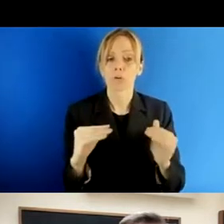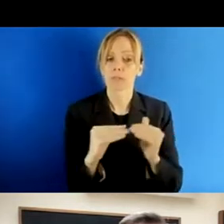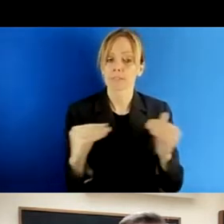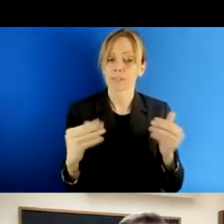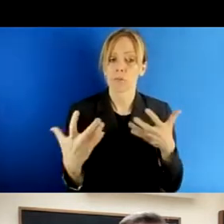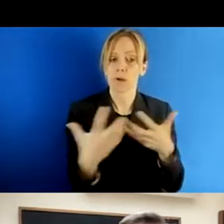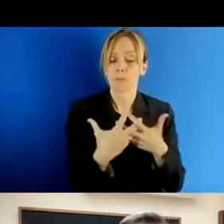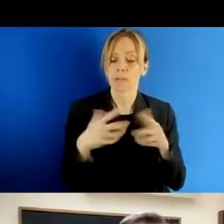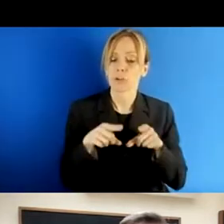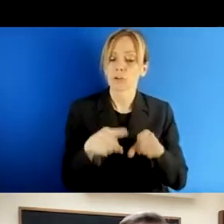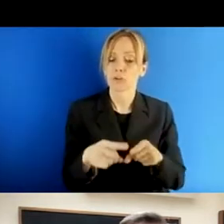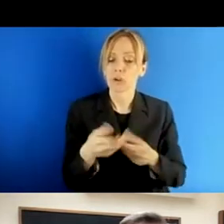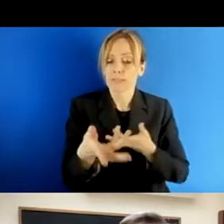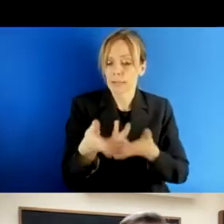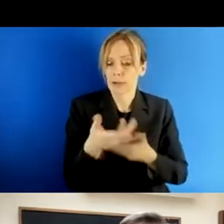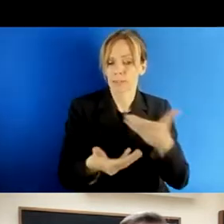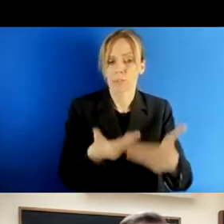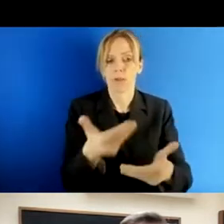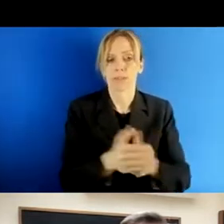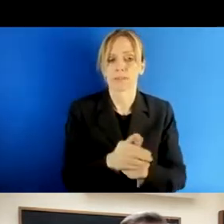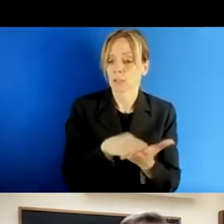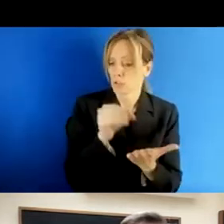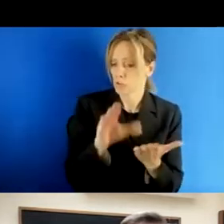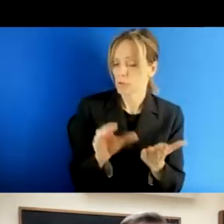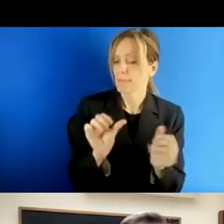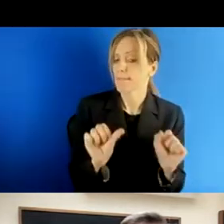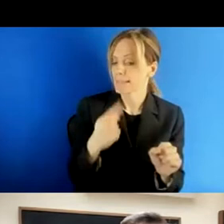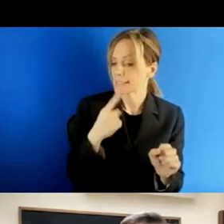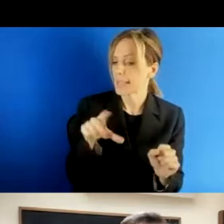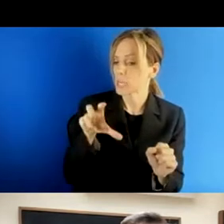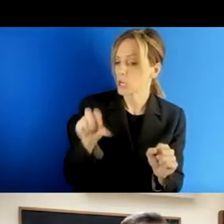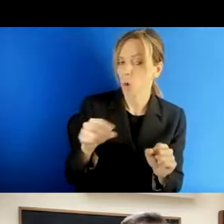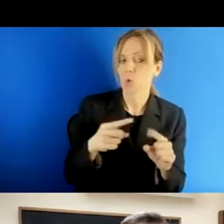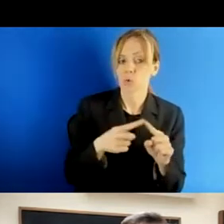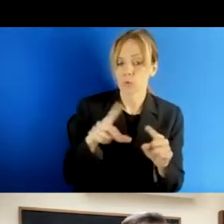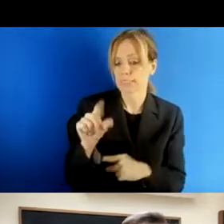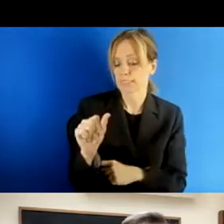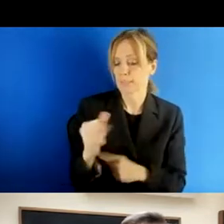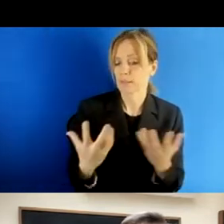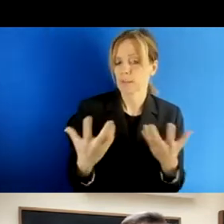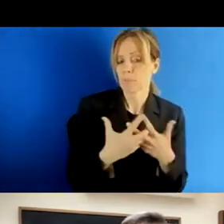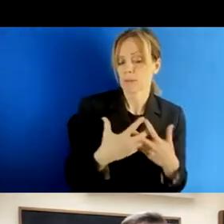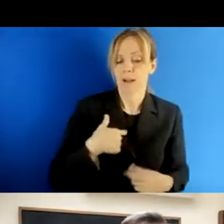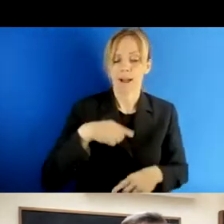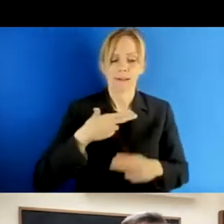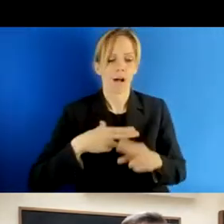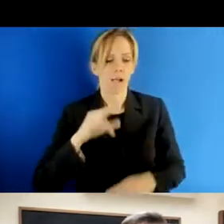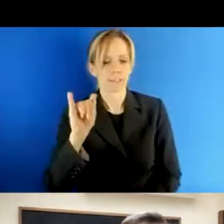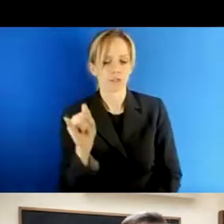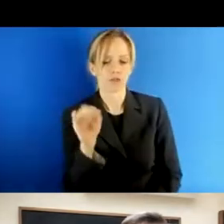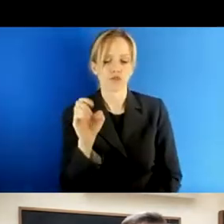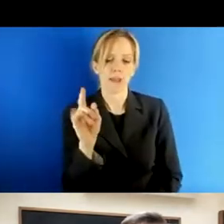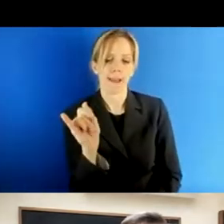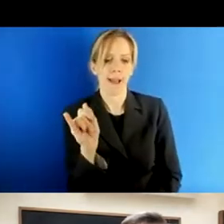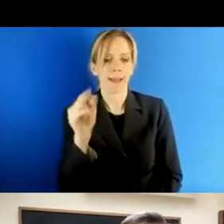interactive process. Students can say no to disability accommodations, what I call Jedi mind tricks. When